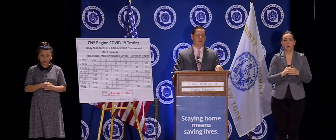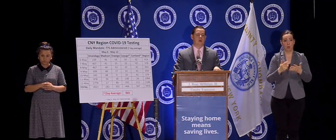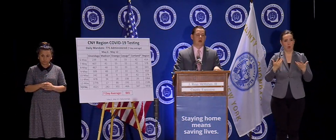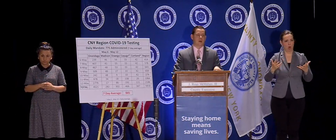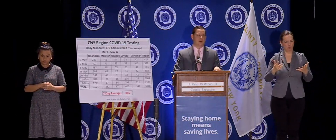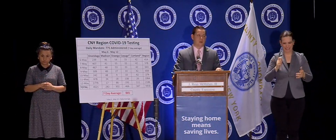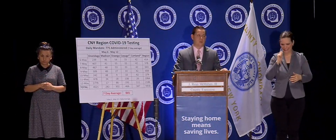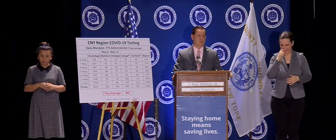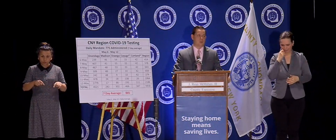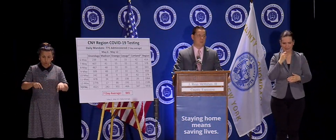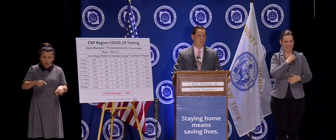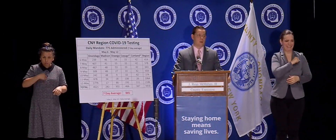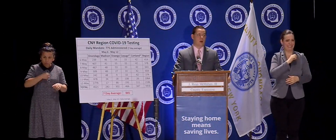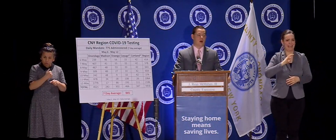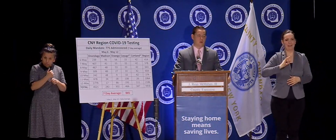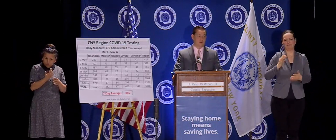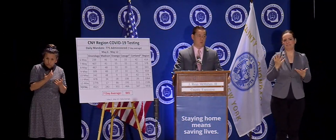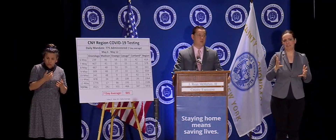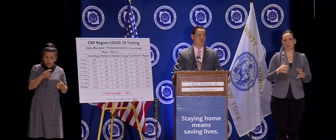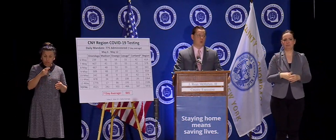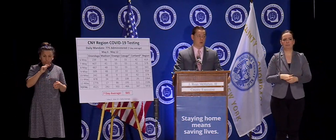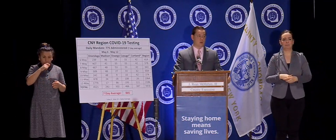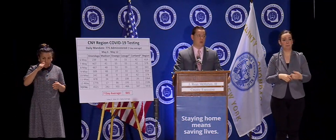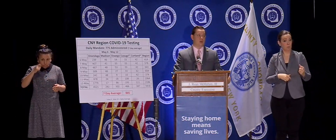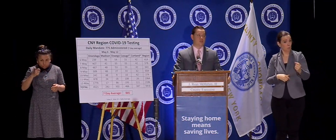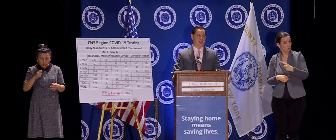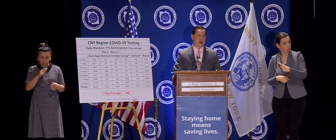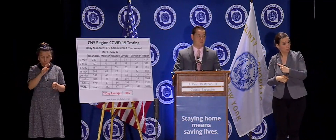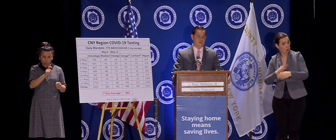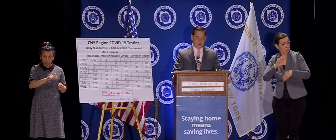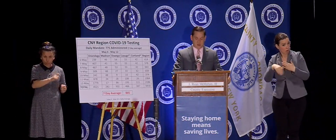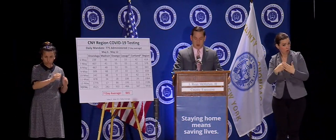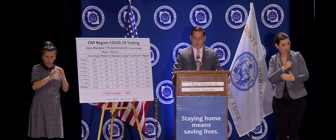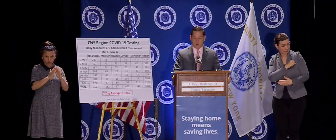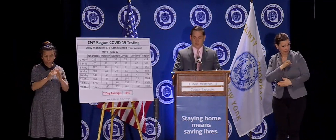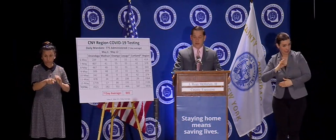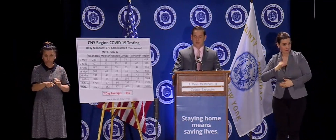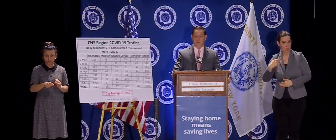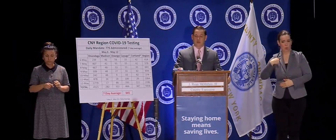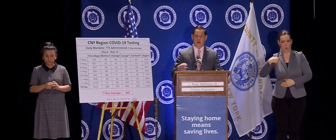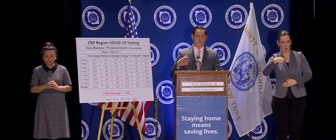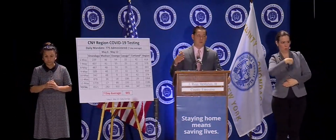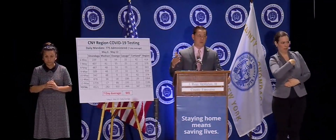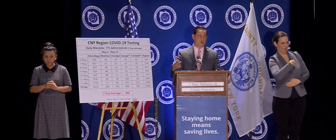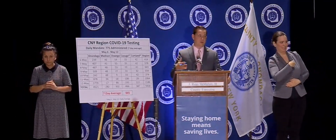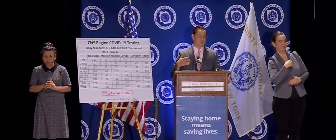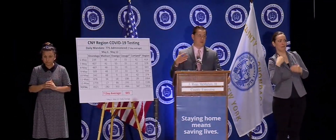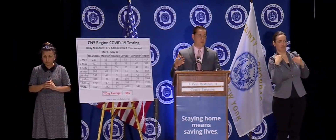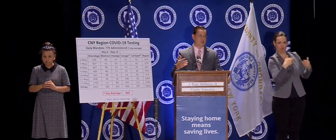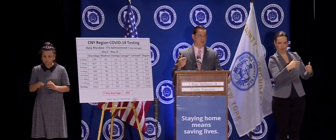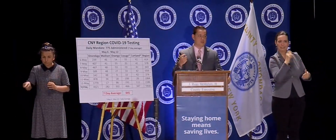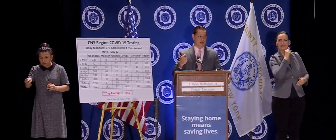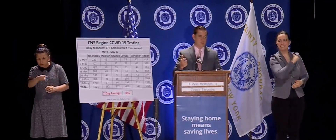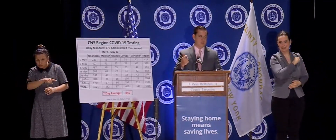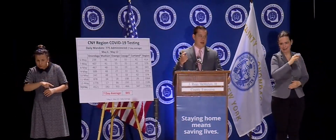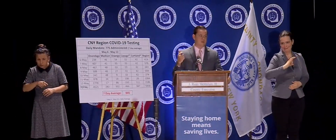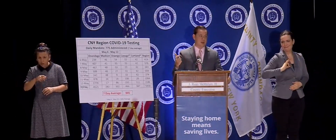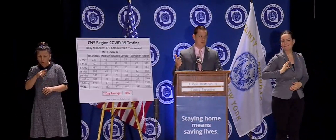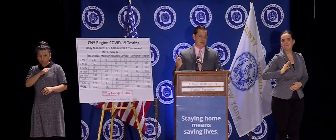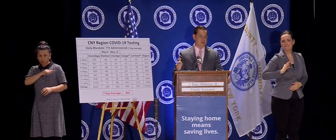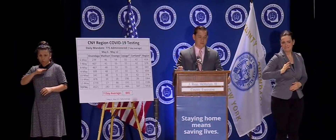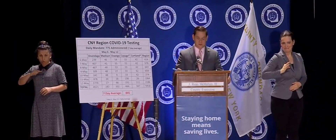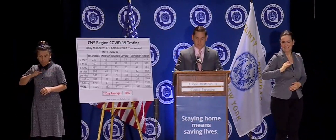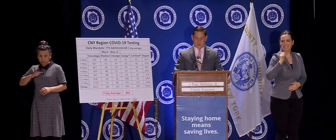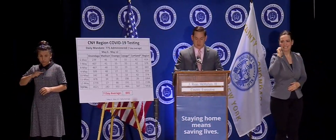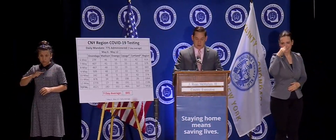testing. Are some of those staff then? All of the ones we're working with are staff. Related to the number we give with affiliations, yes, staff